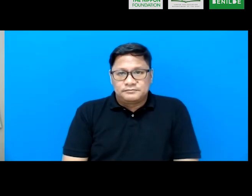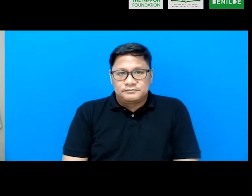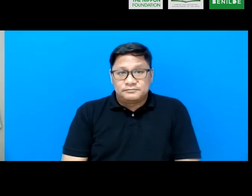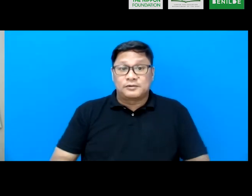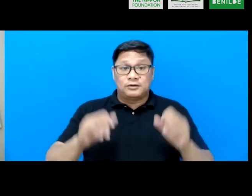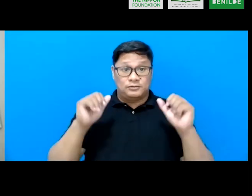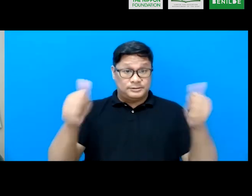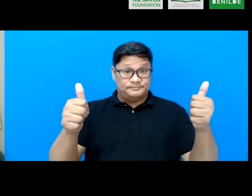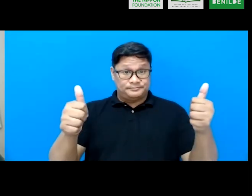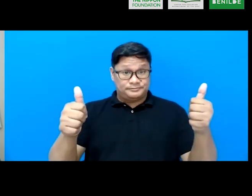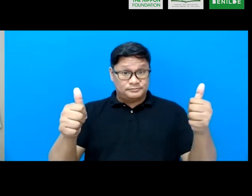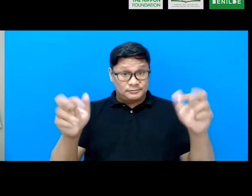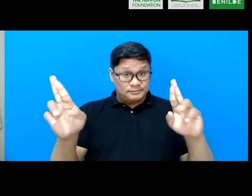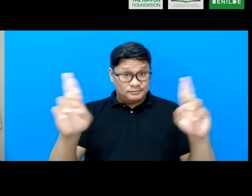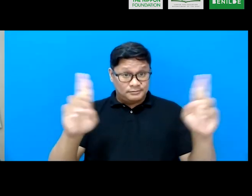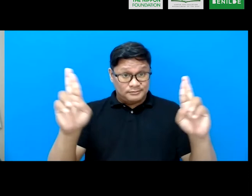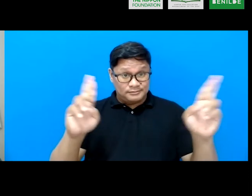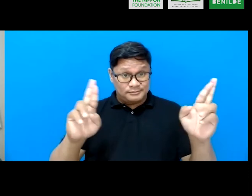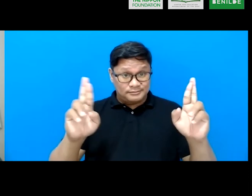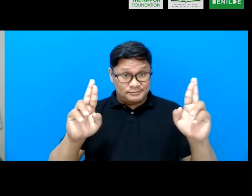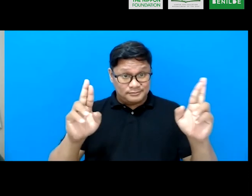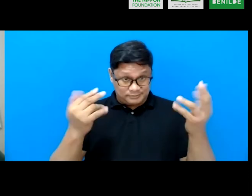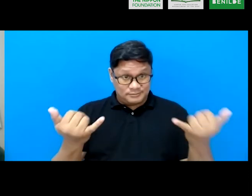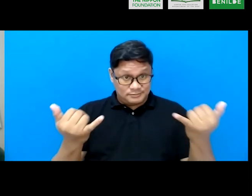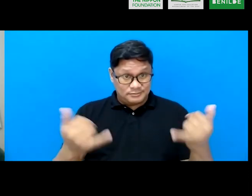Okay, are we all ready?